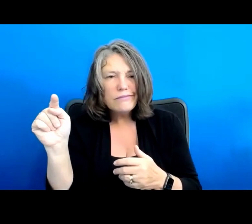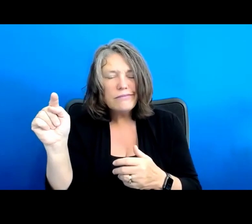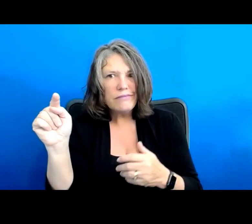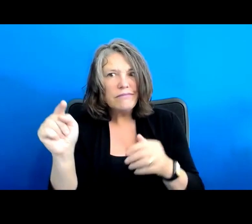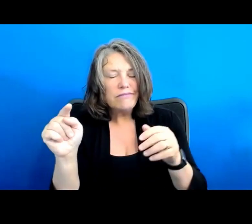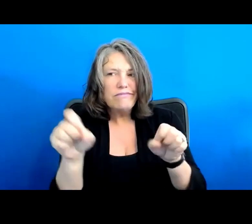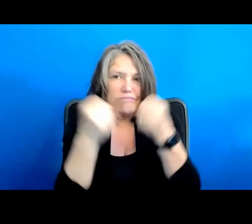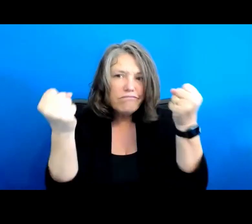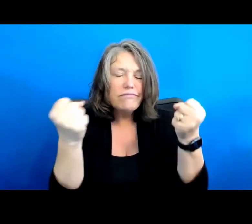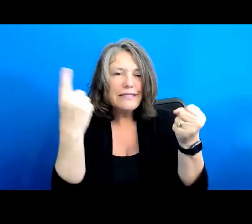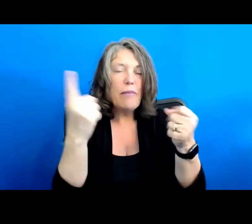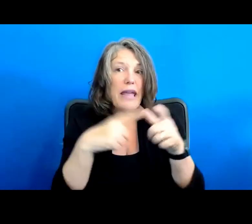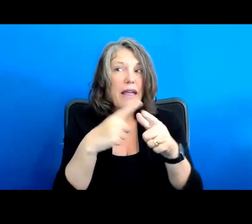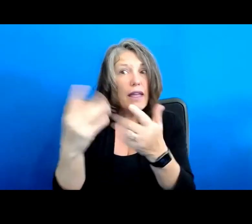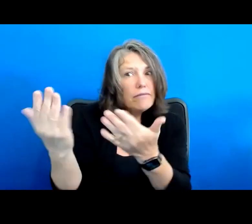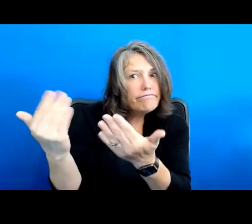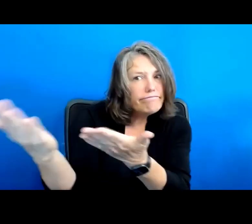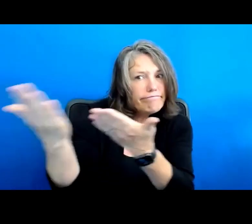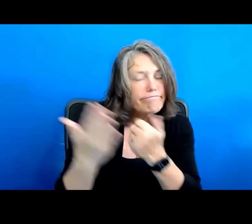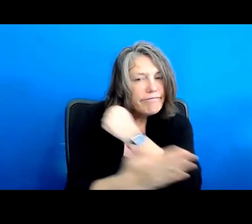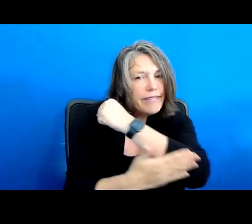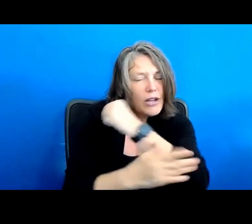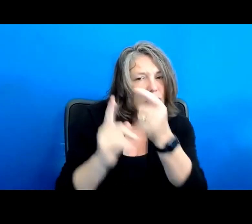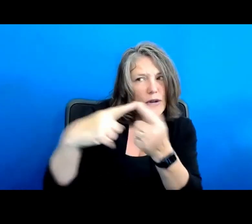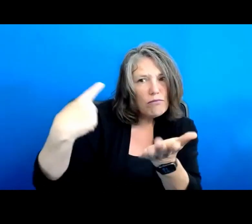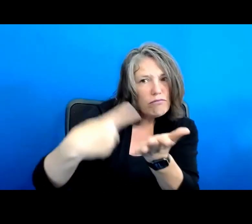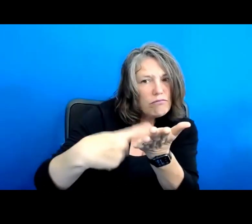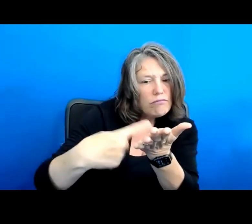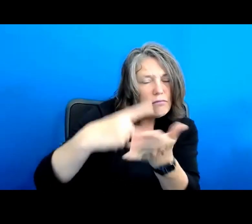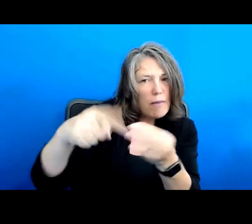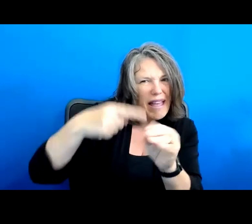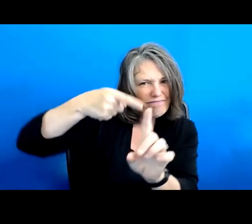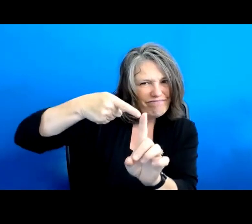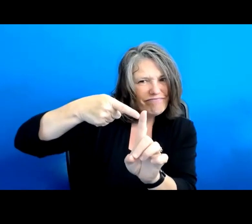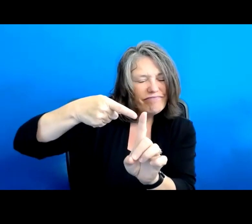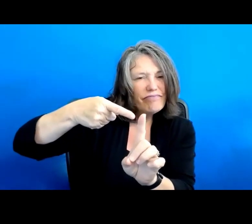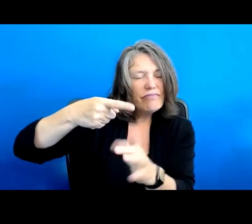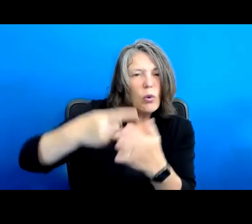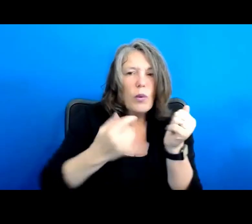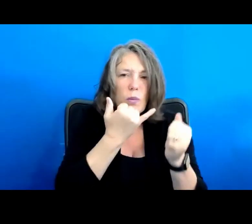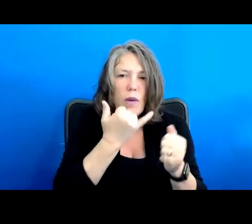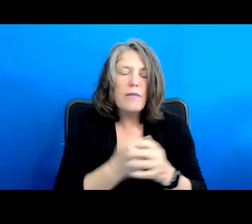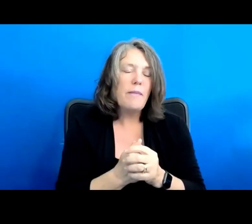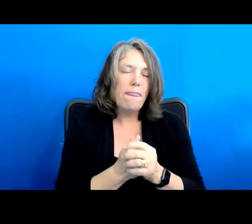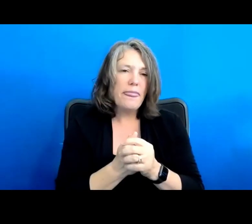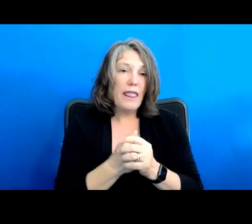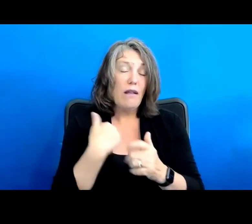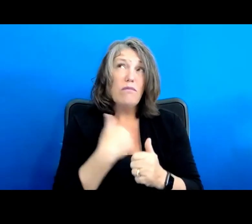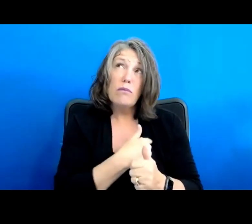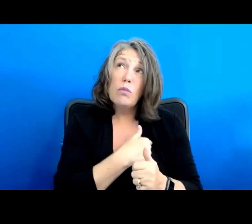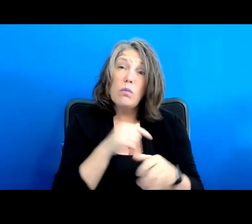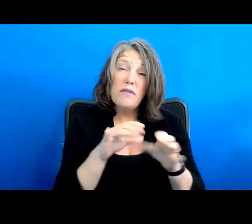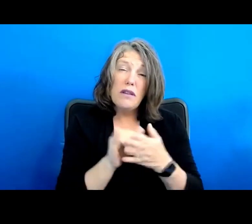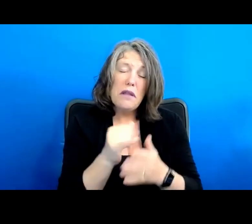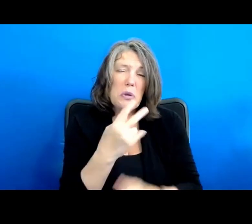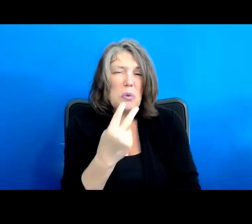the state into a dialogue on the matter in point. And we've had to do that on 2